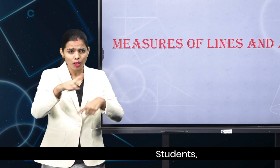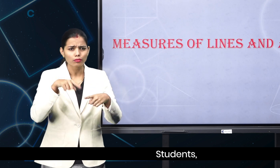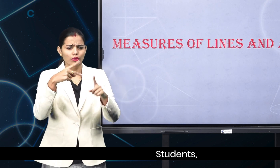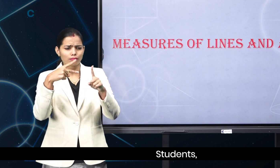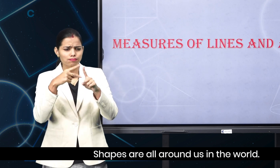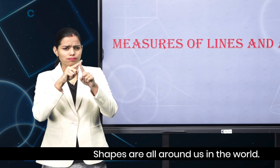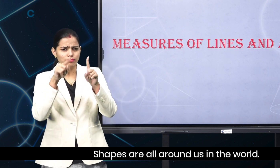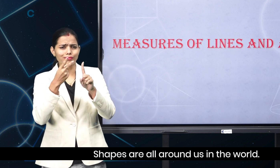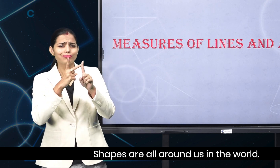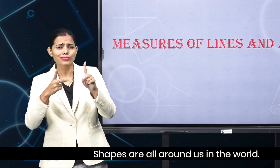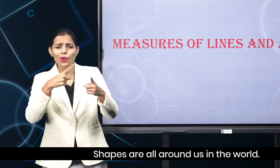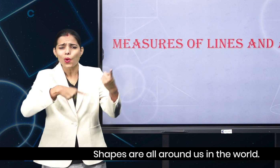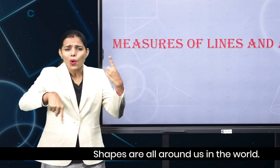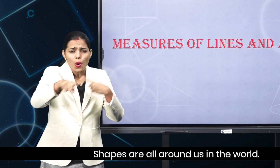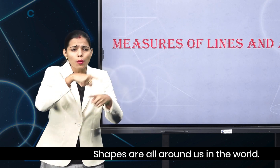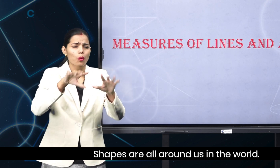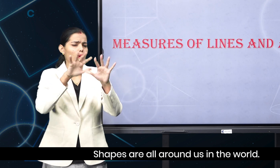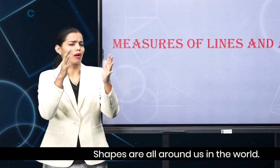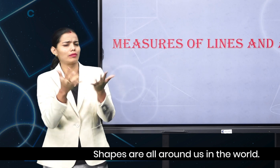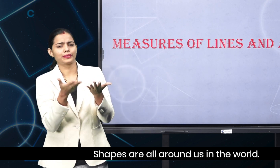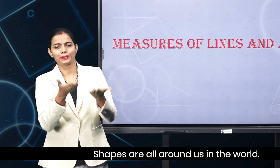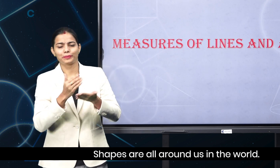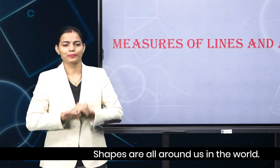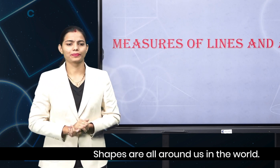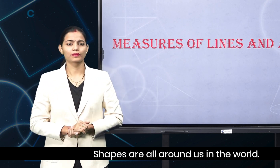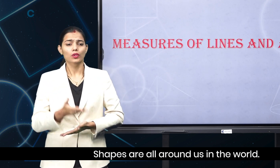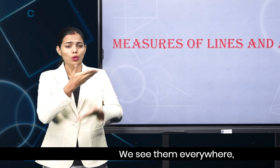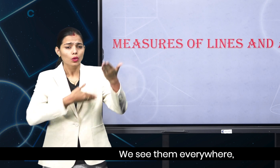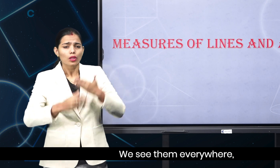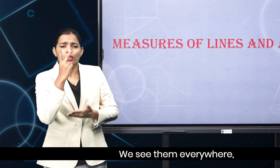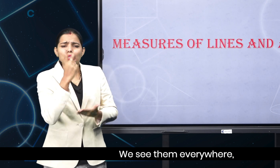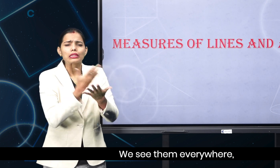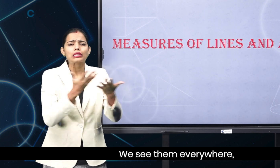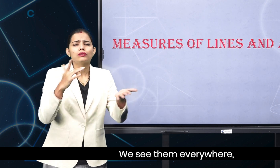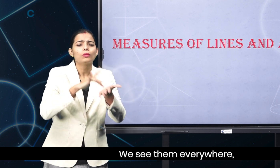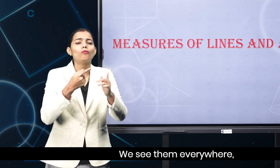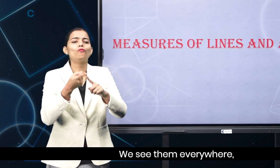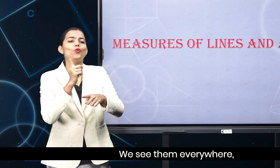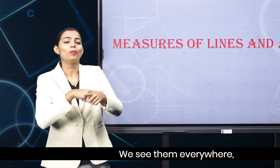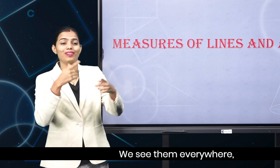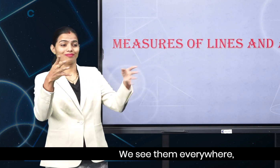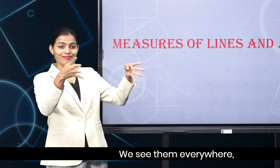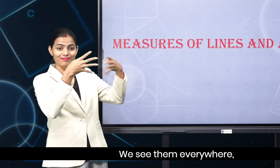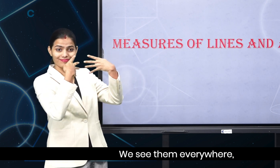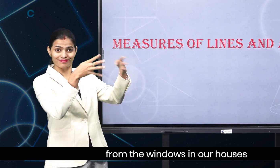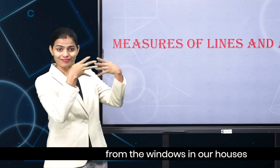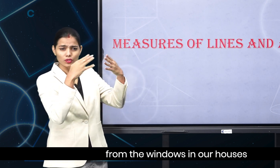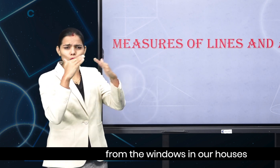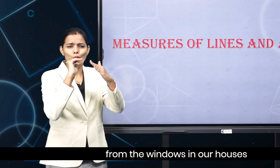Students, shapes are all around us in the world. We see them everywhere. From the windows